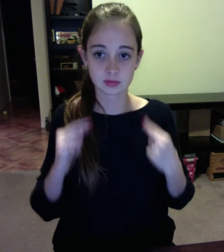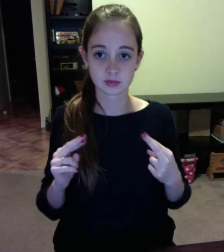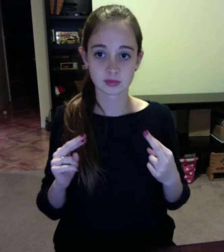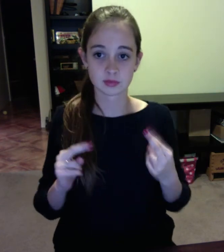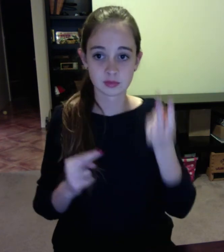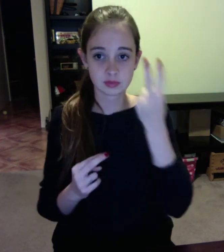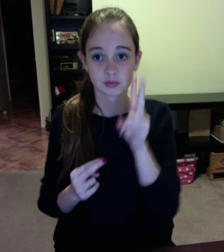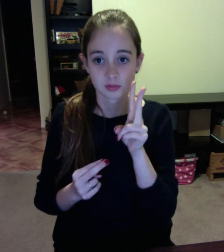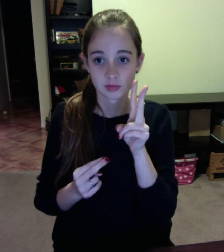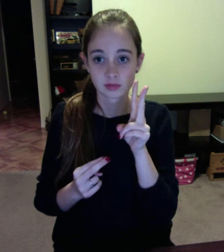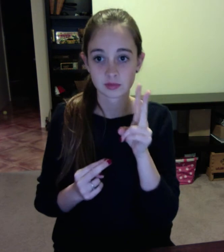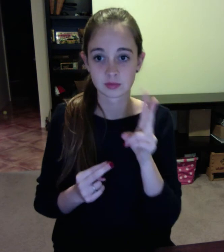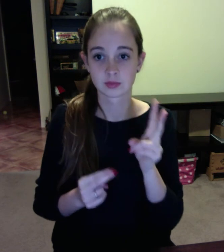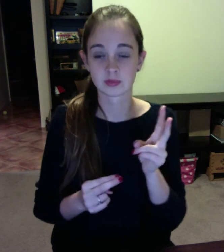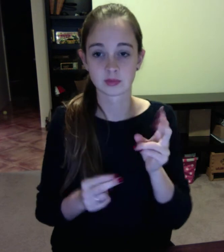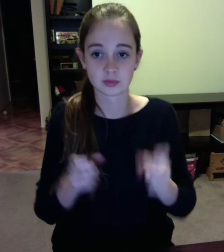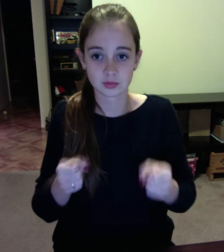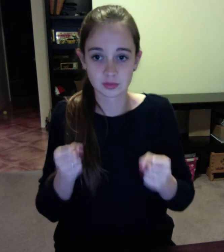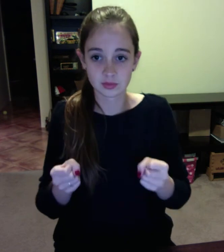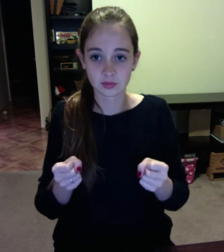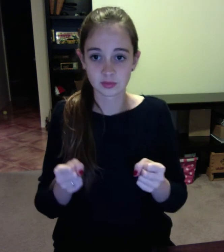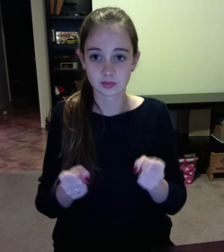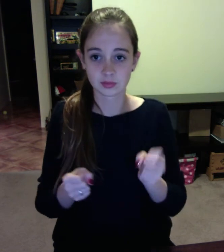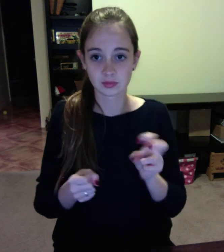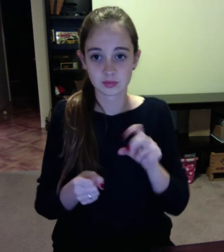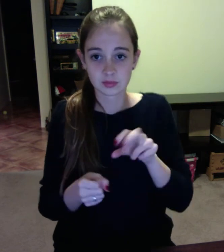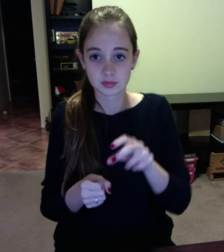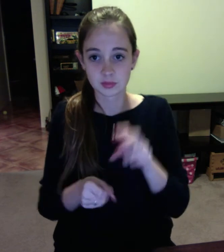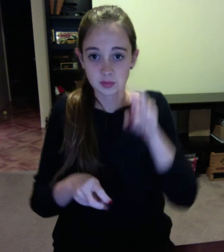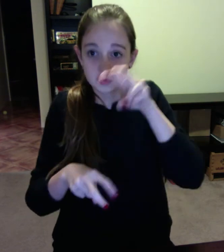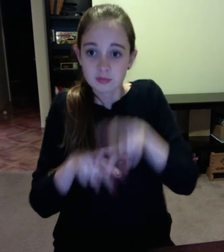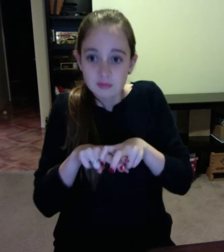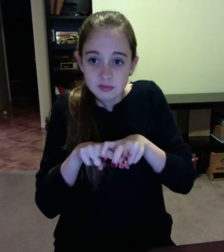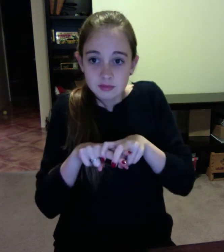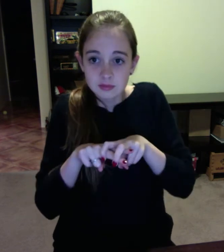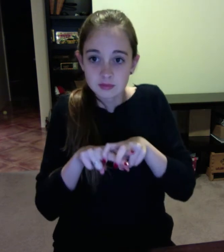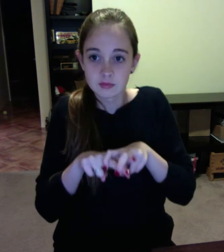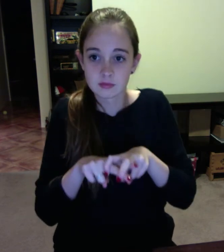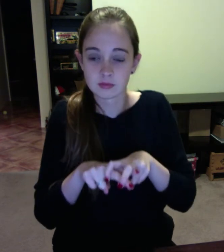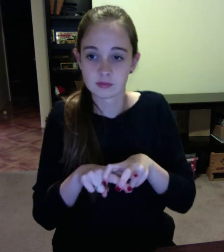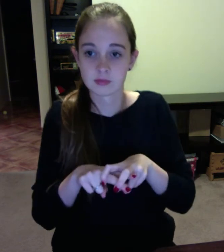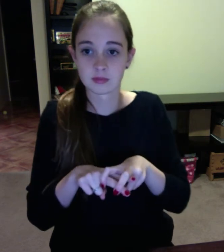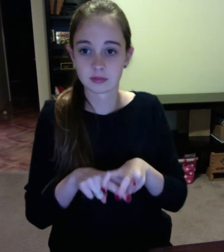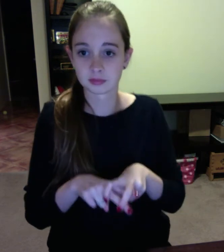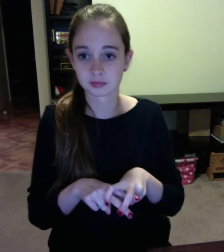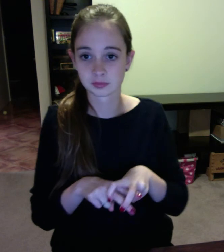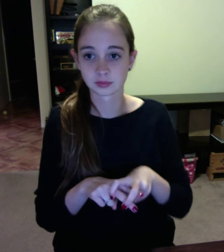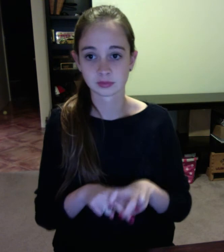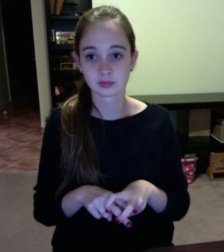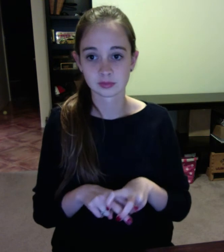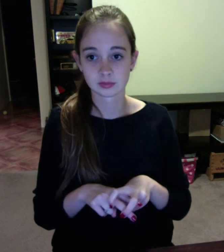Cinderella stepped into the glistening carriage and was whisked through the dark streets until she reached the